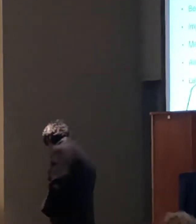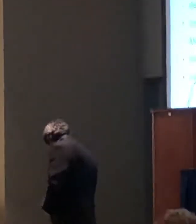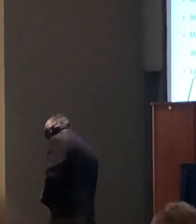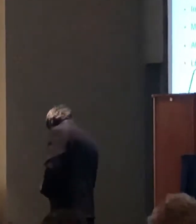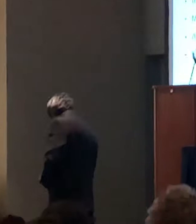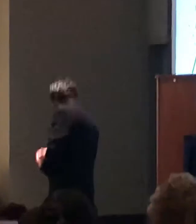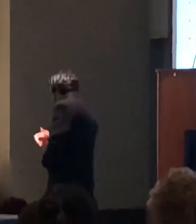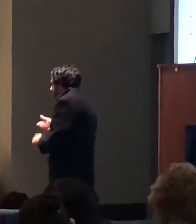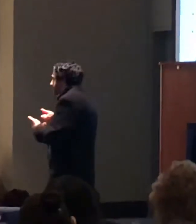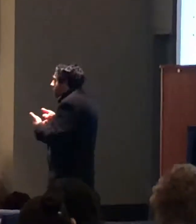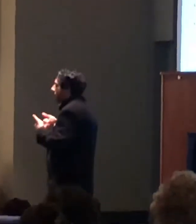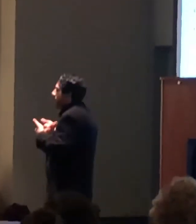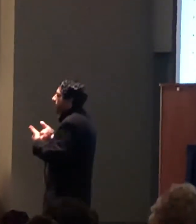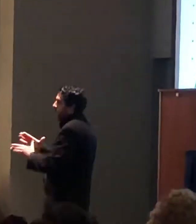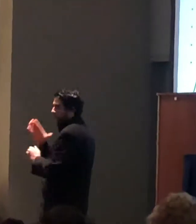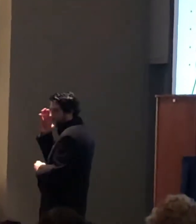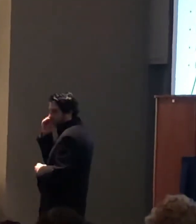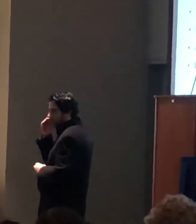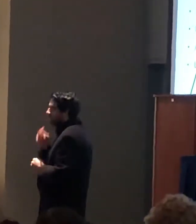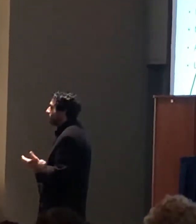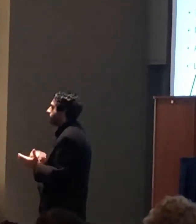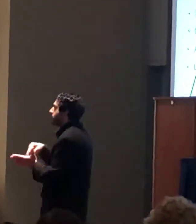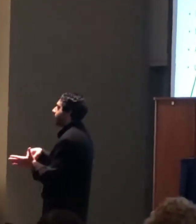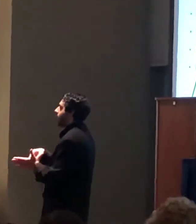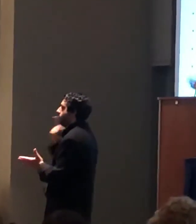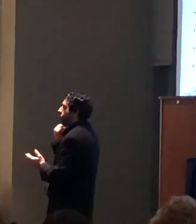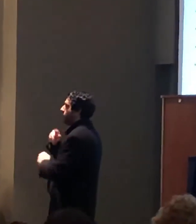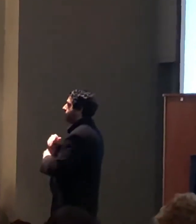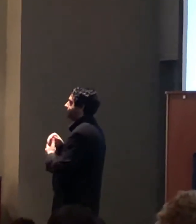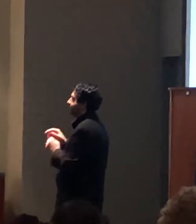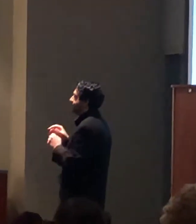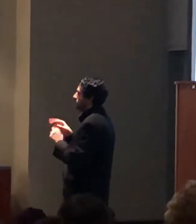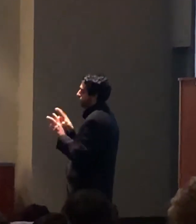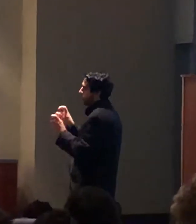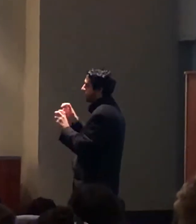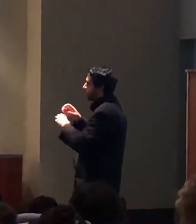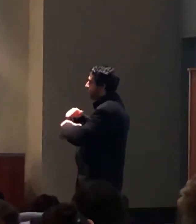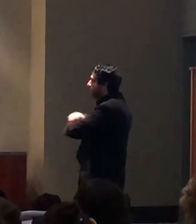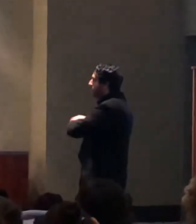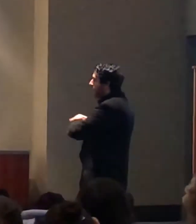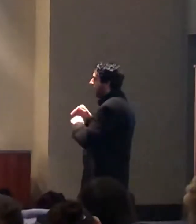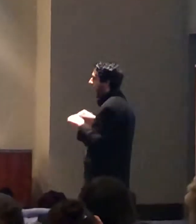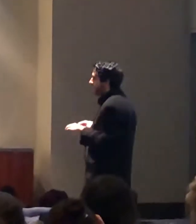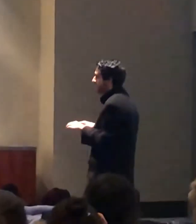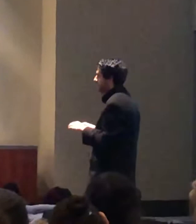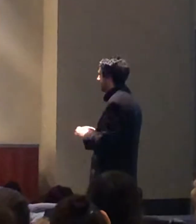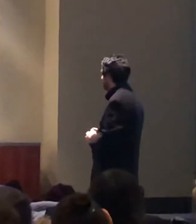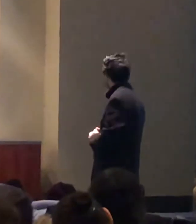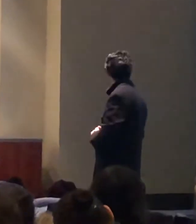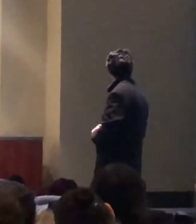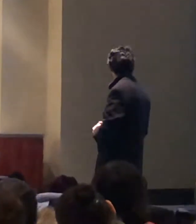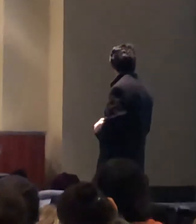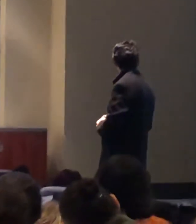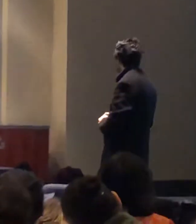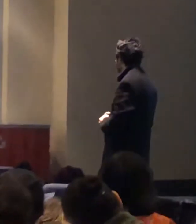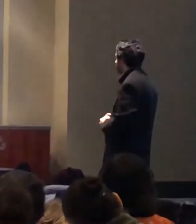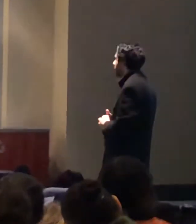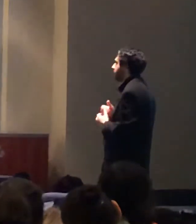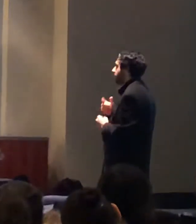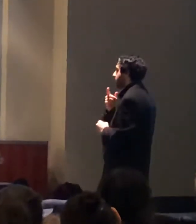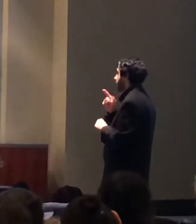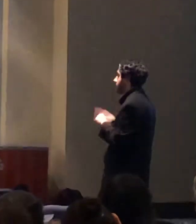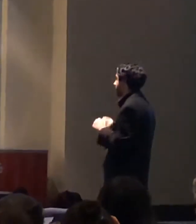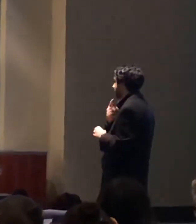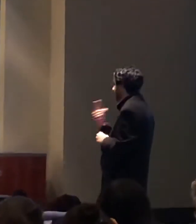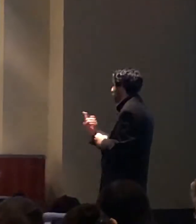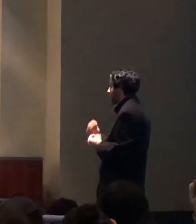Allow boys to stand to do table activities. I can't tell you how many times I thought